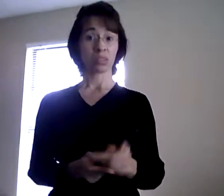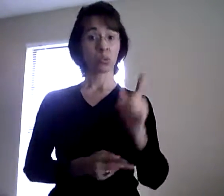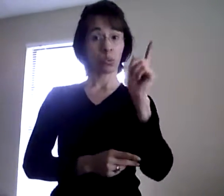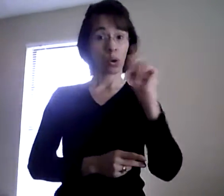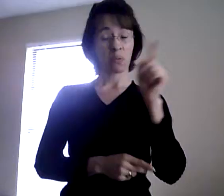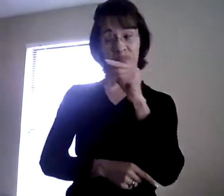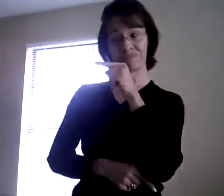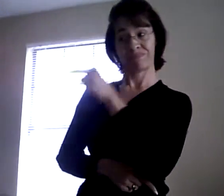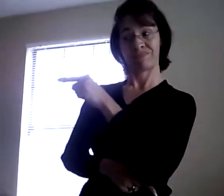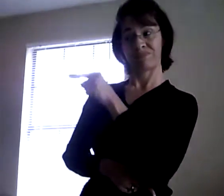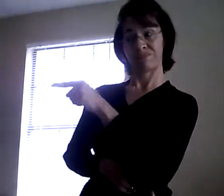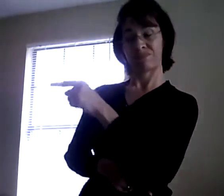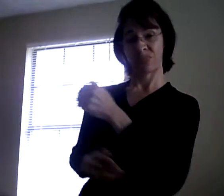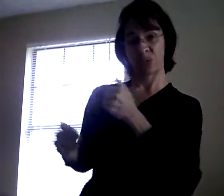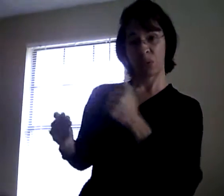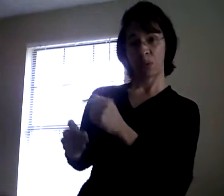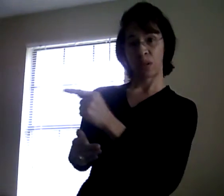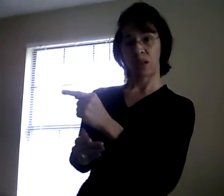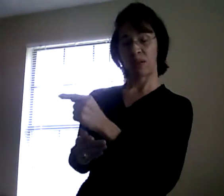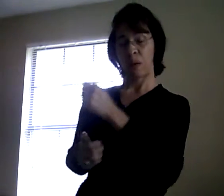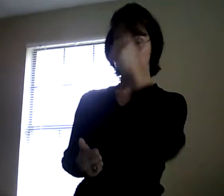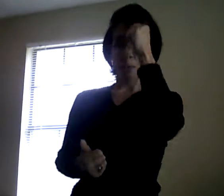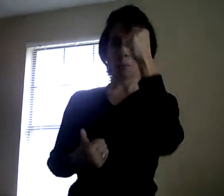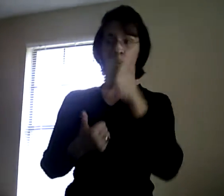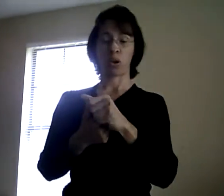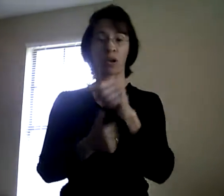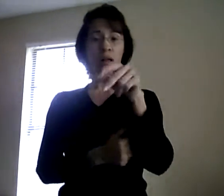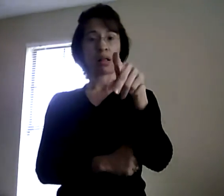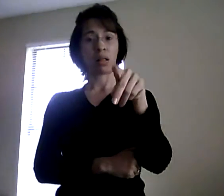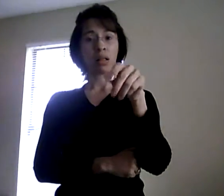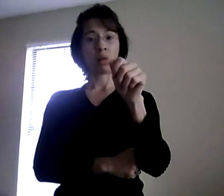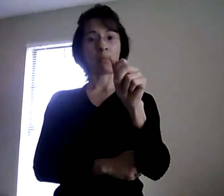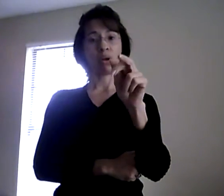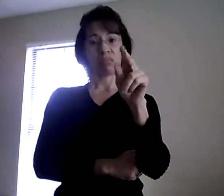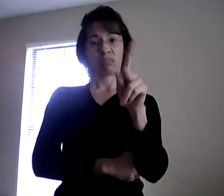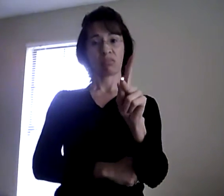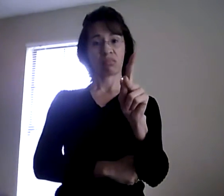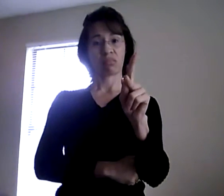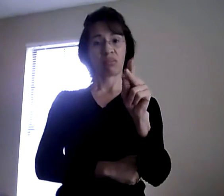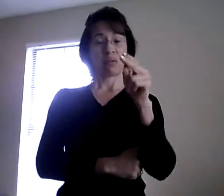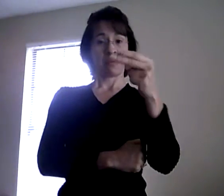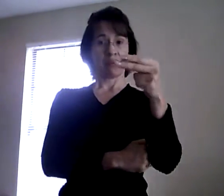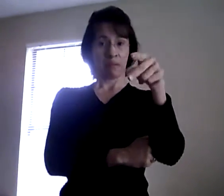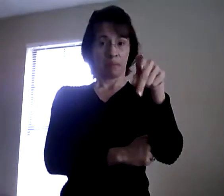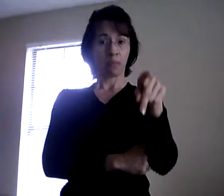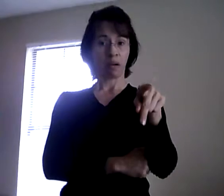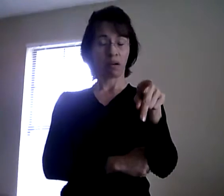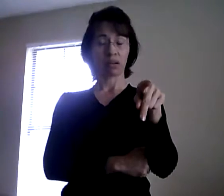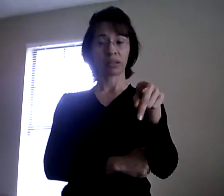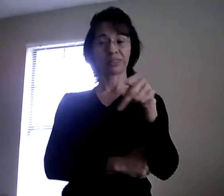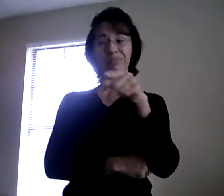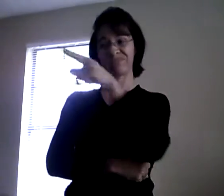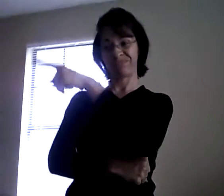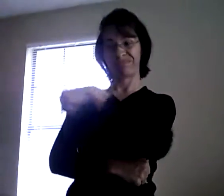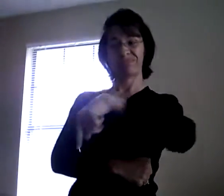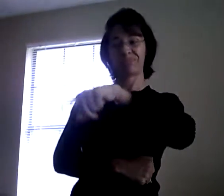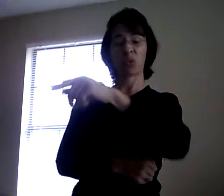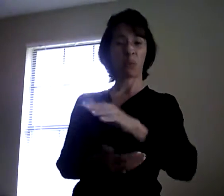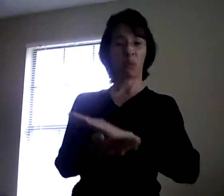more of the memorial parks and your Herman Park and all the nice places. That's where all